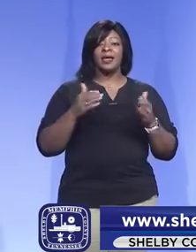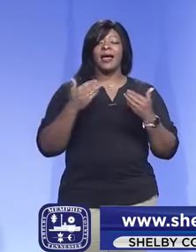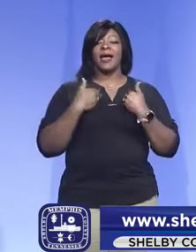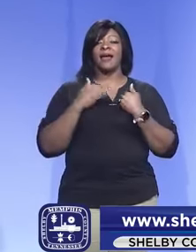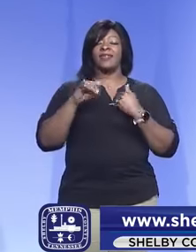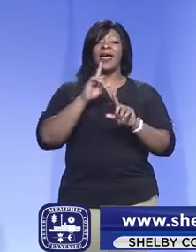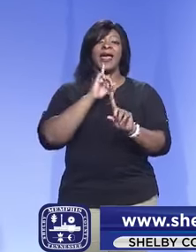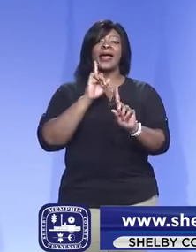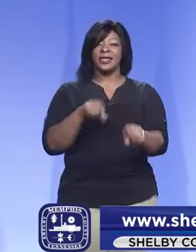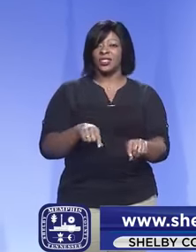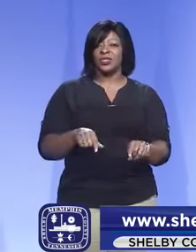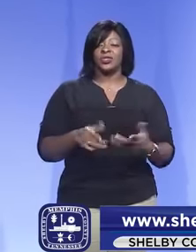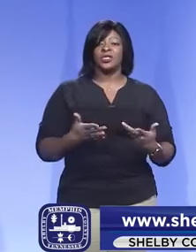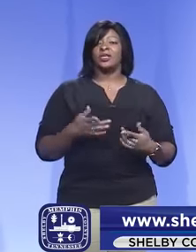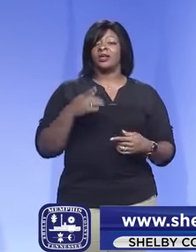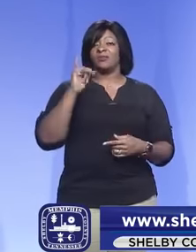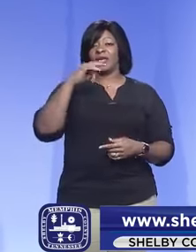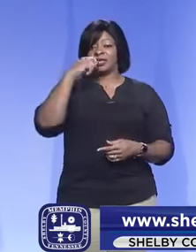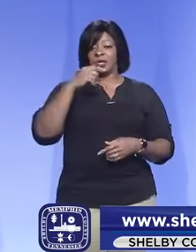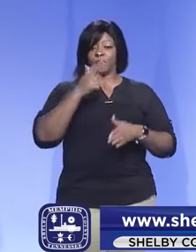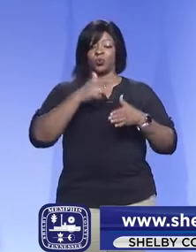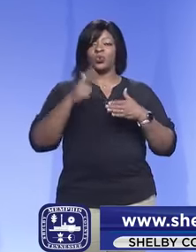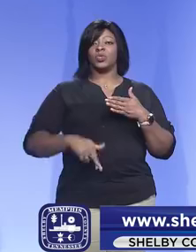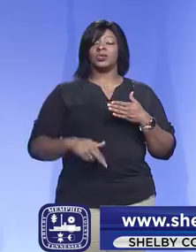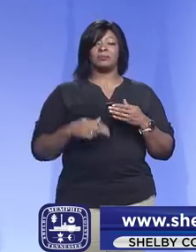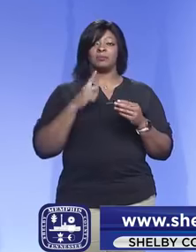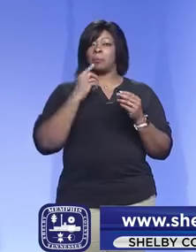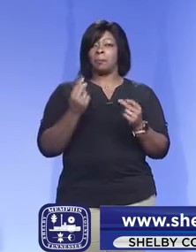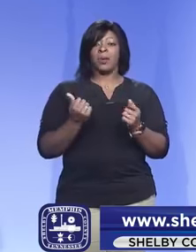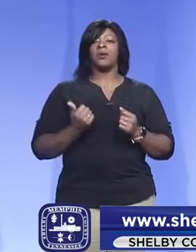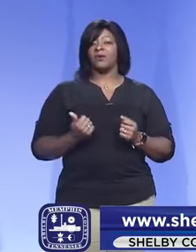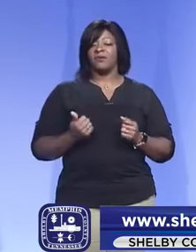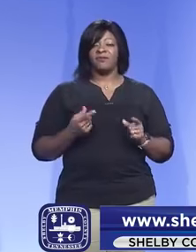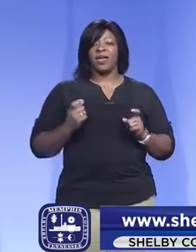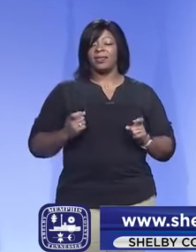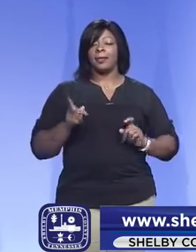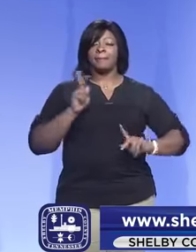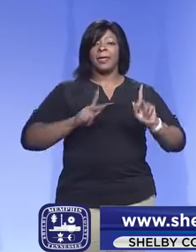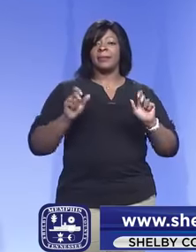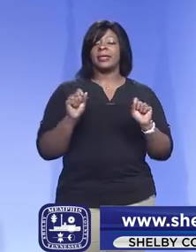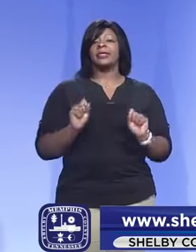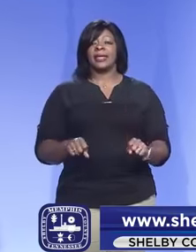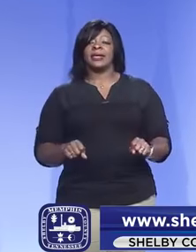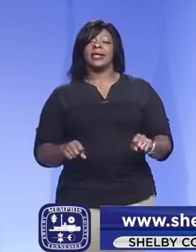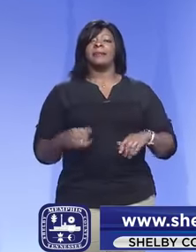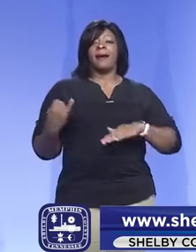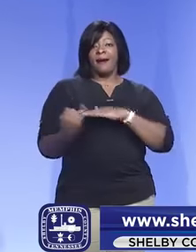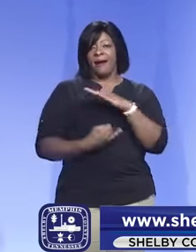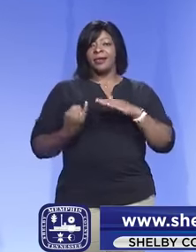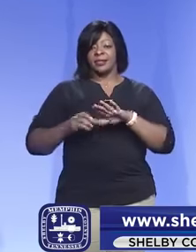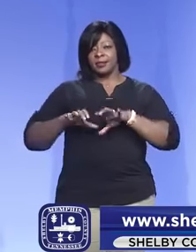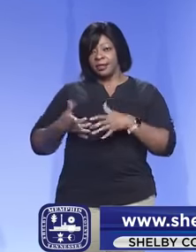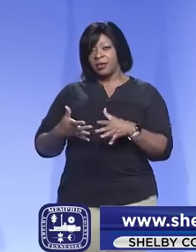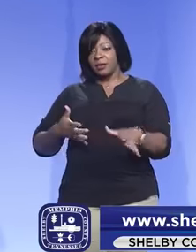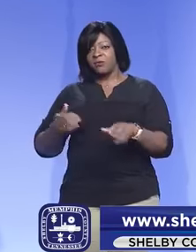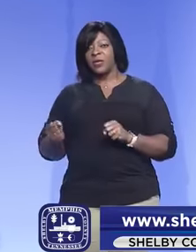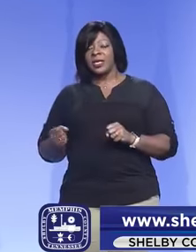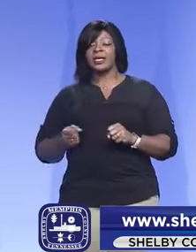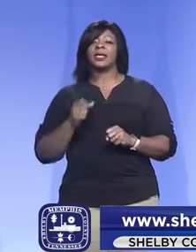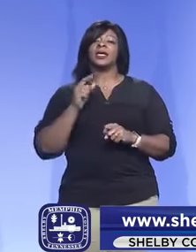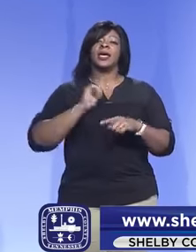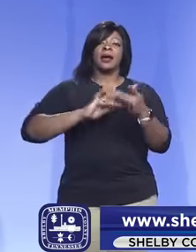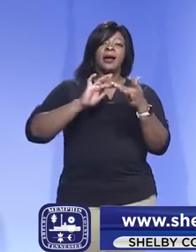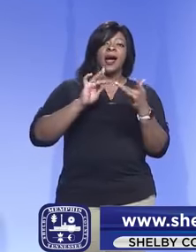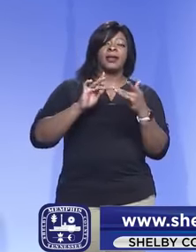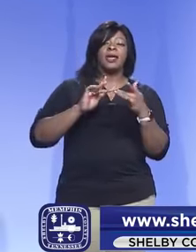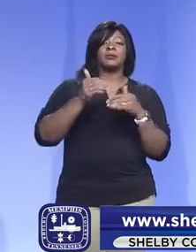have the answer to the test result relatively quickly, so that people can be isolated quickly and any